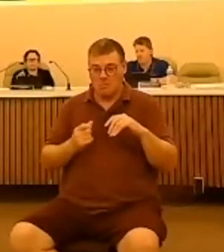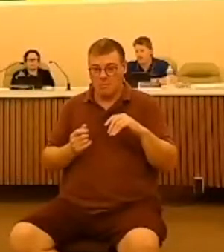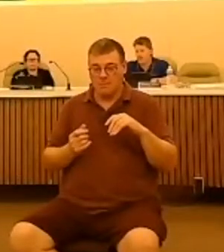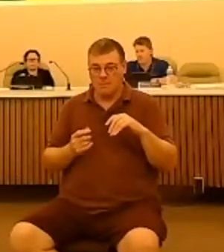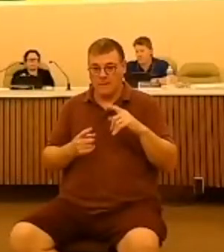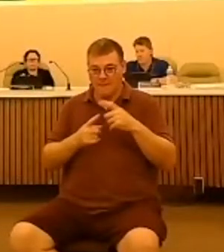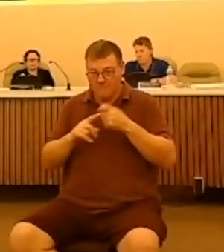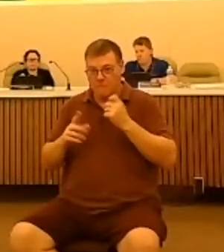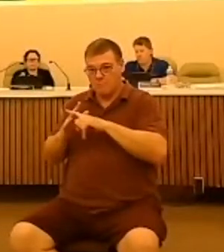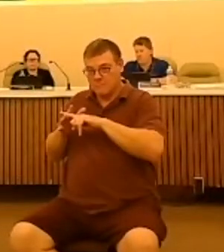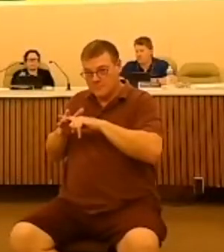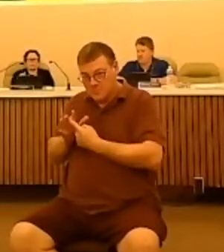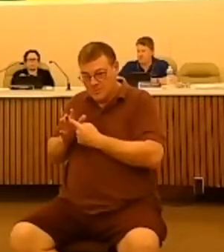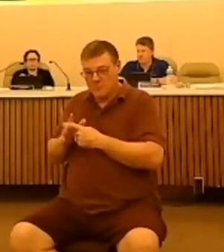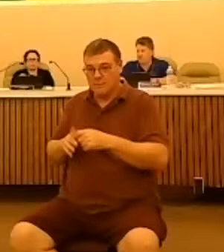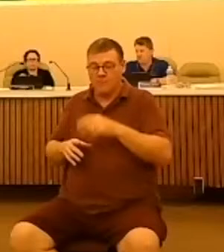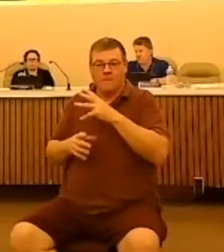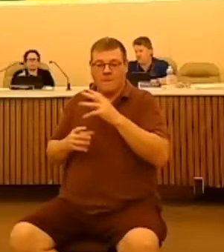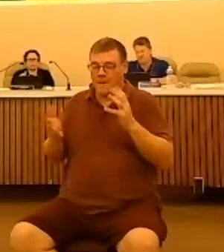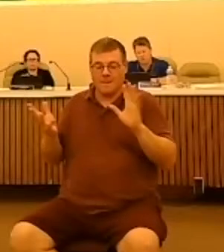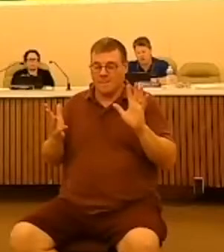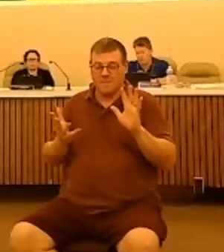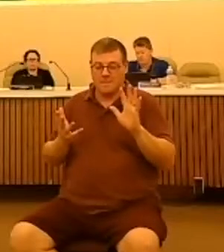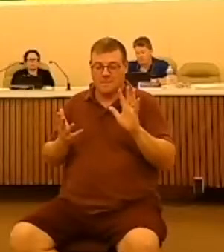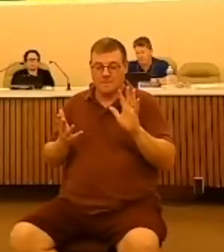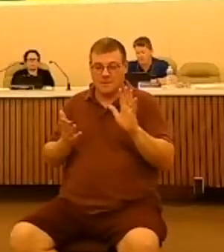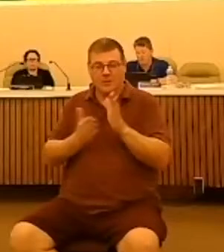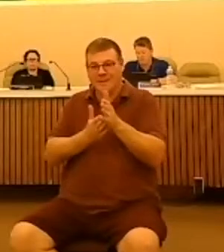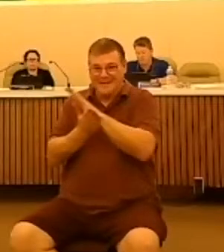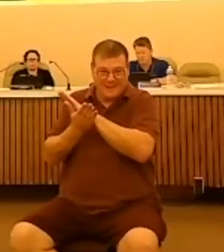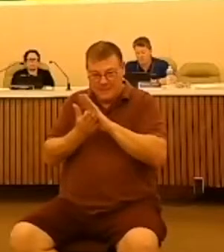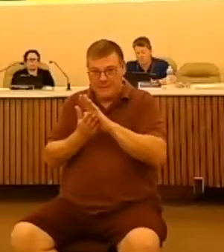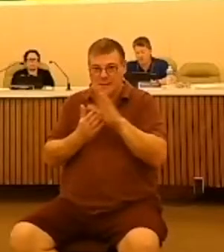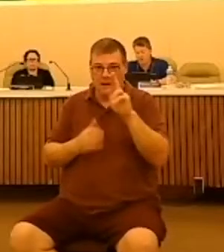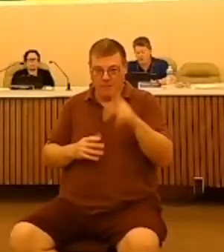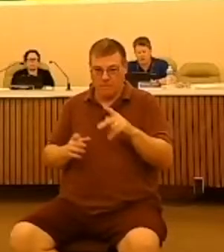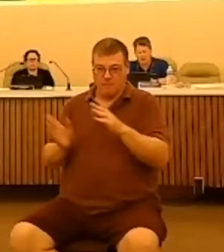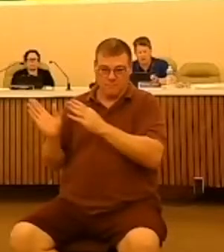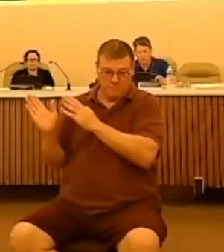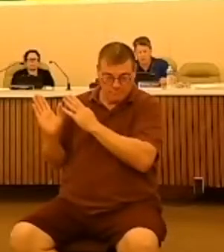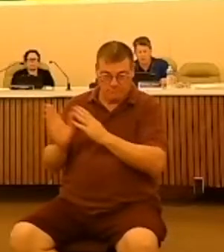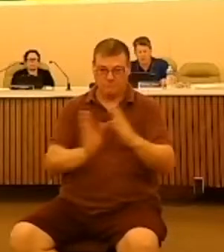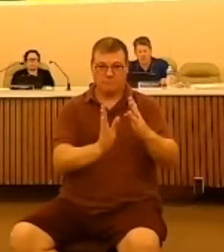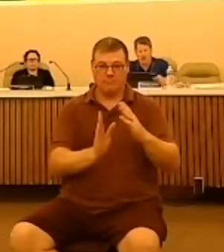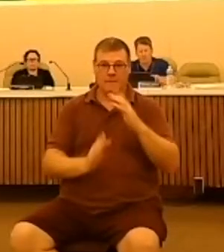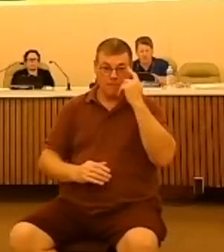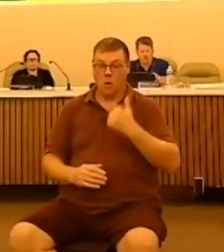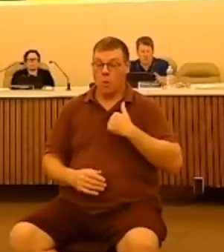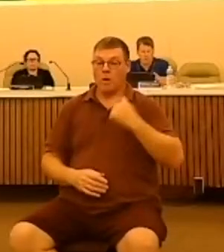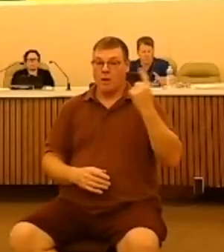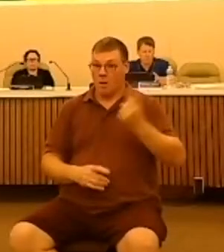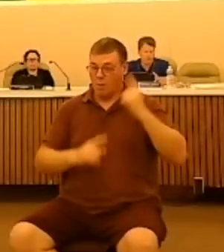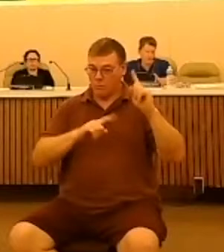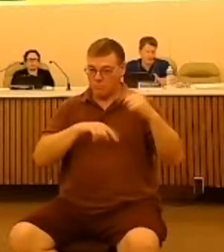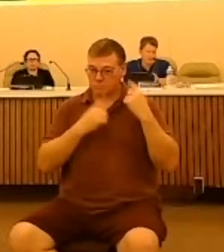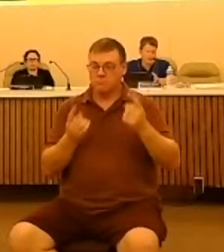From the get-go, it just cleans everything up. Because again, we have always done